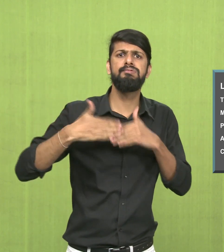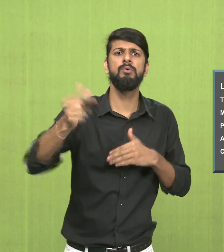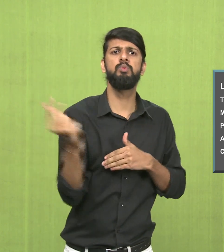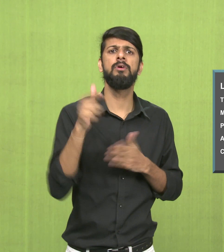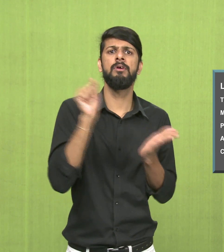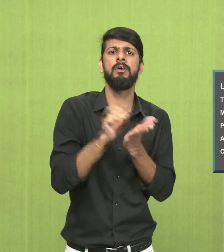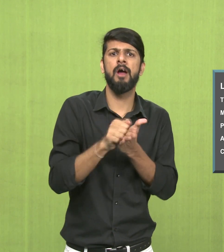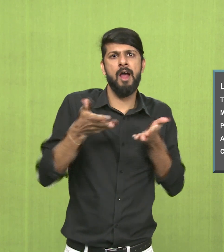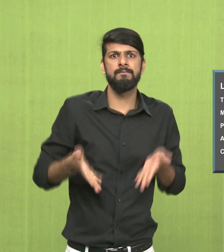contemporary